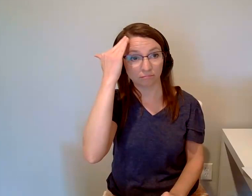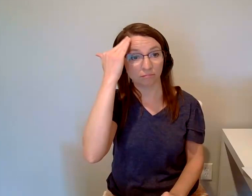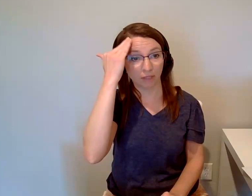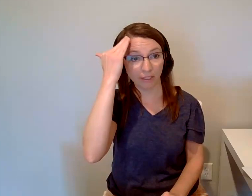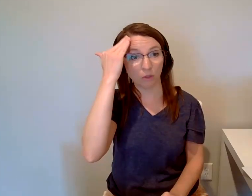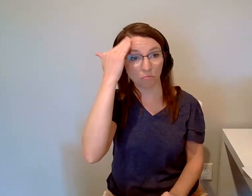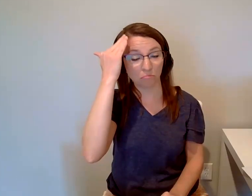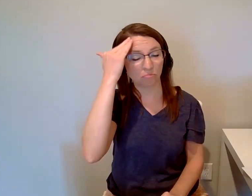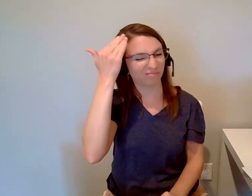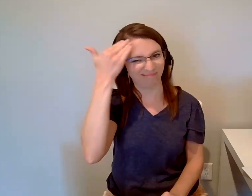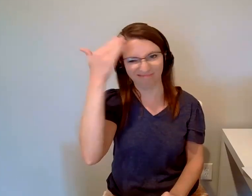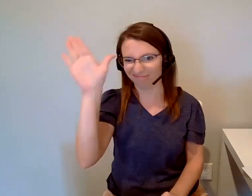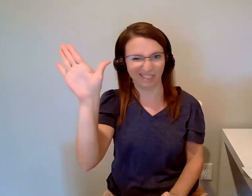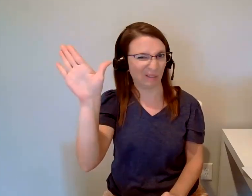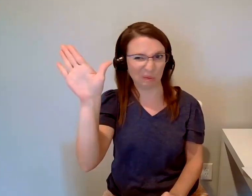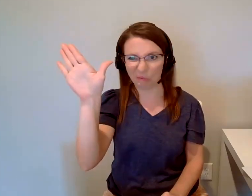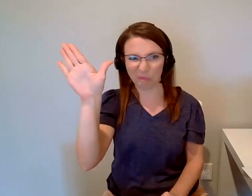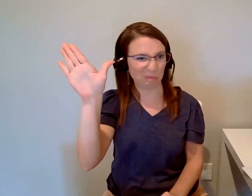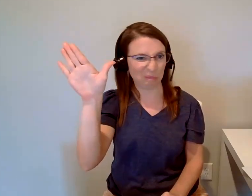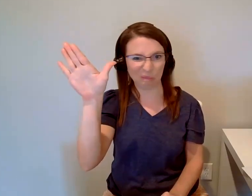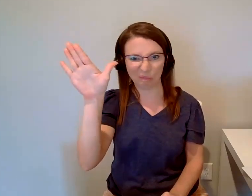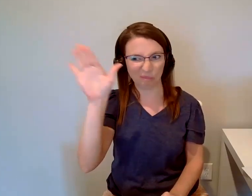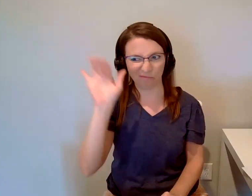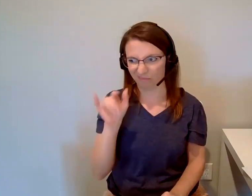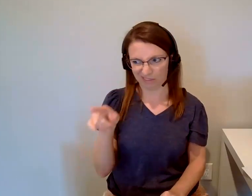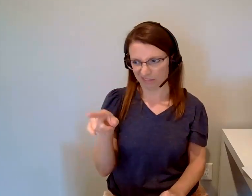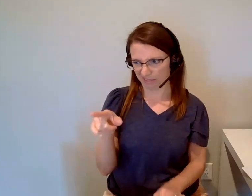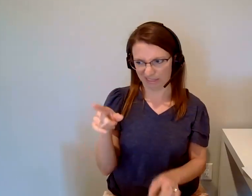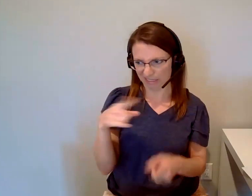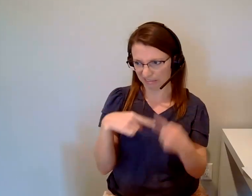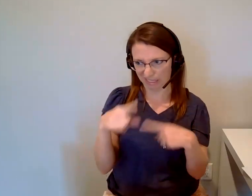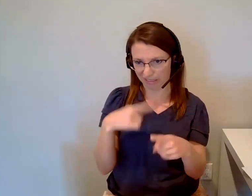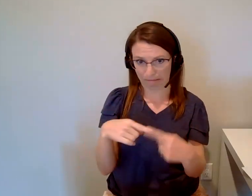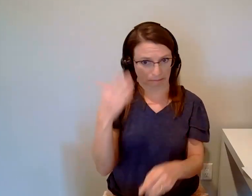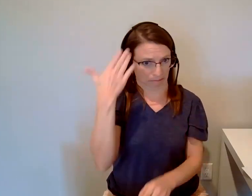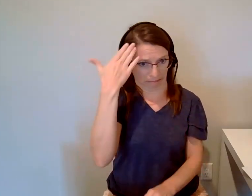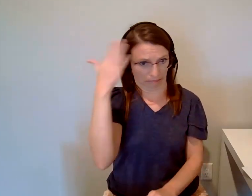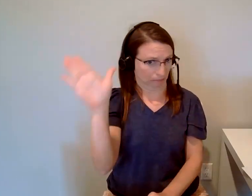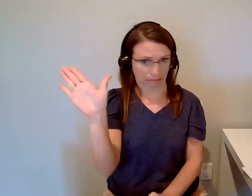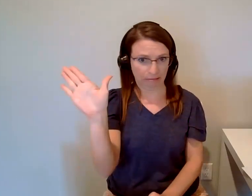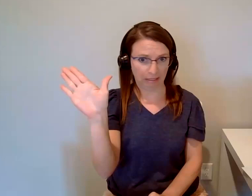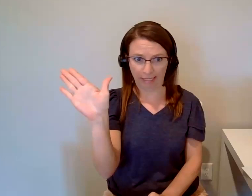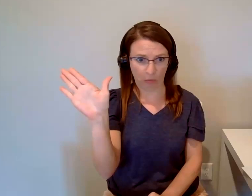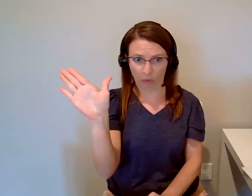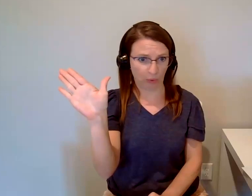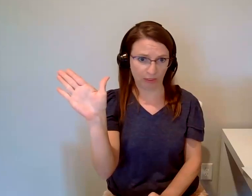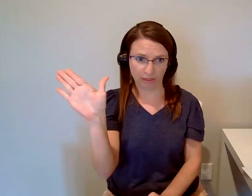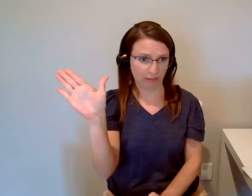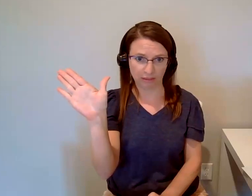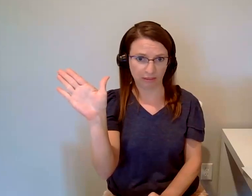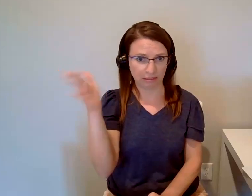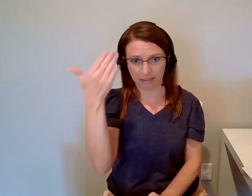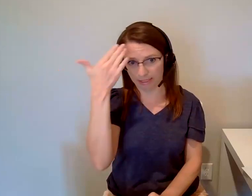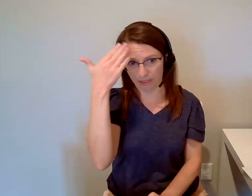I know. I don't know. That sign? I don't know. I don't